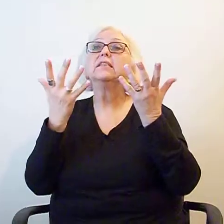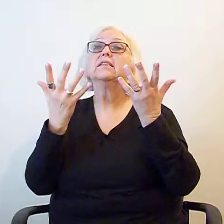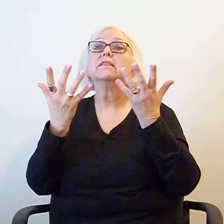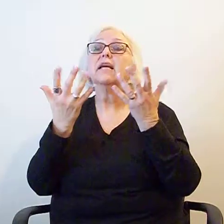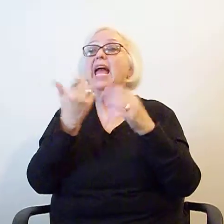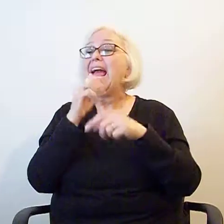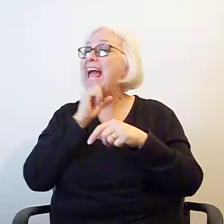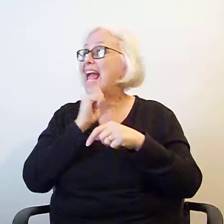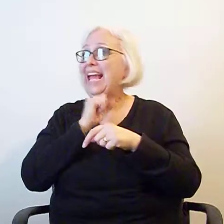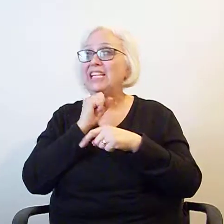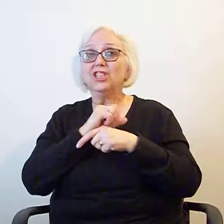age,